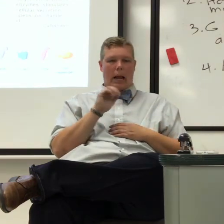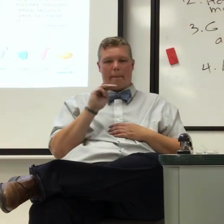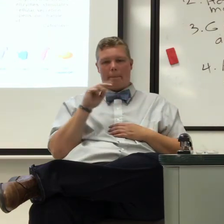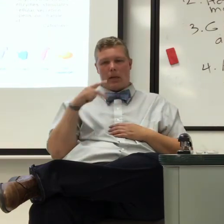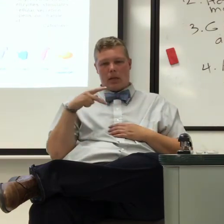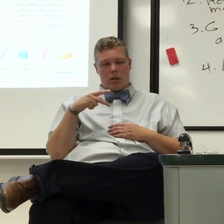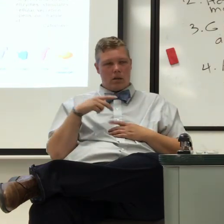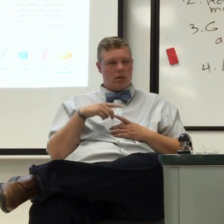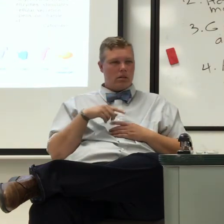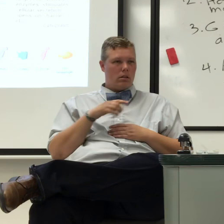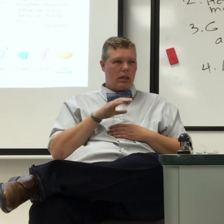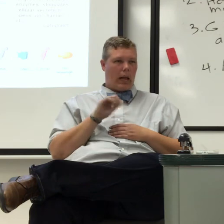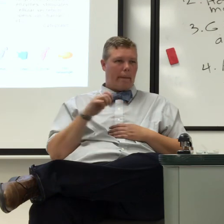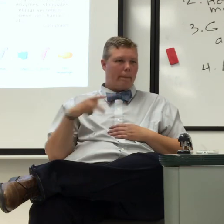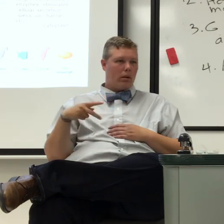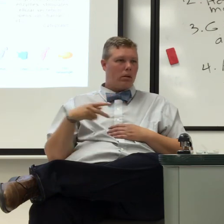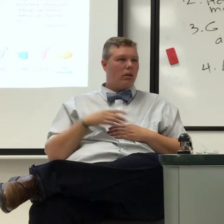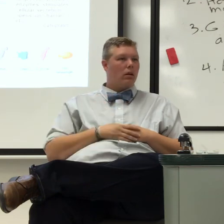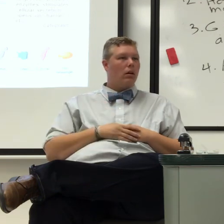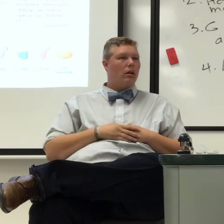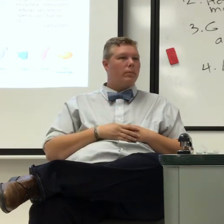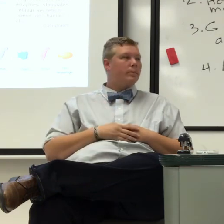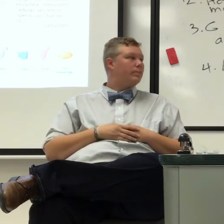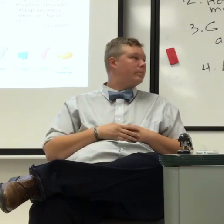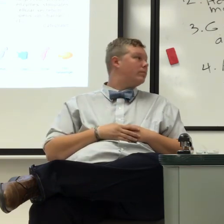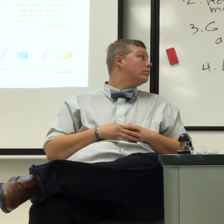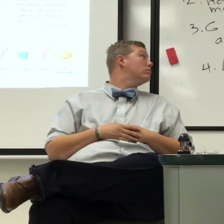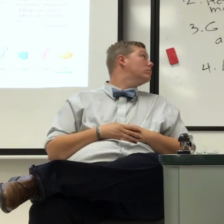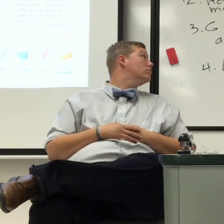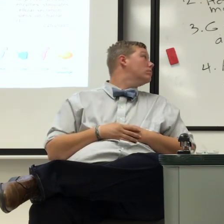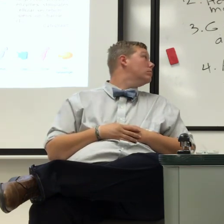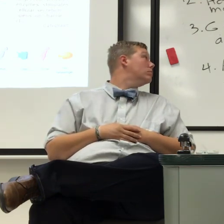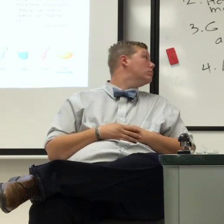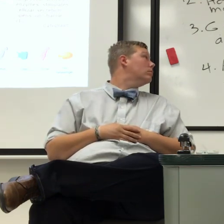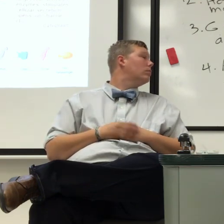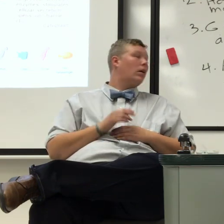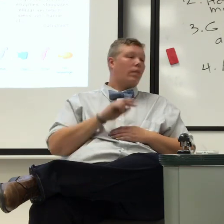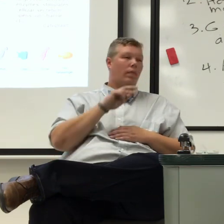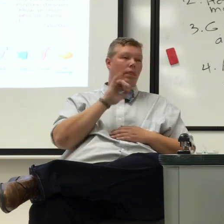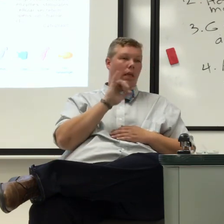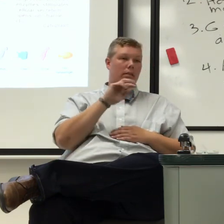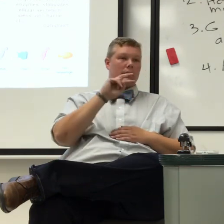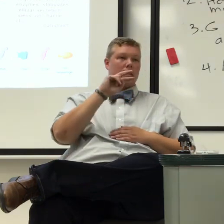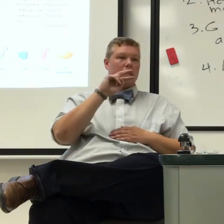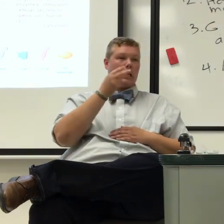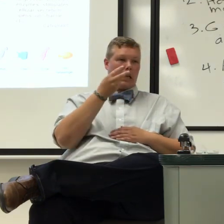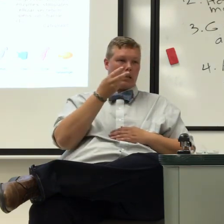That molecule, C-AMP, is considered your second messenger.